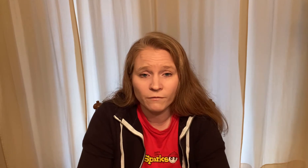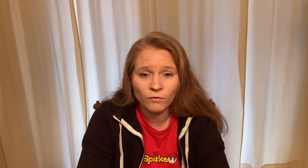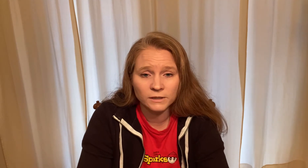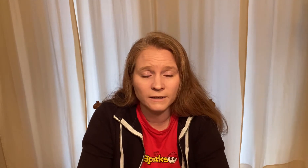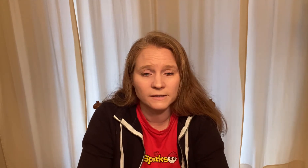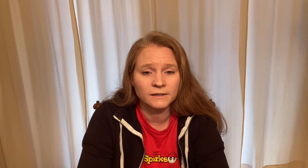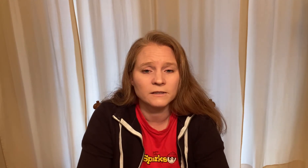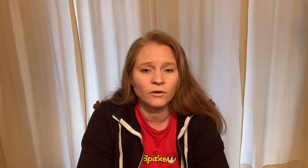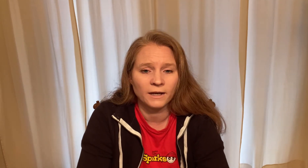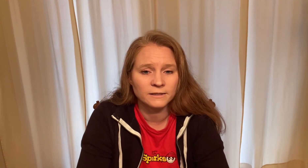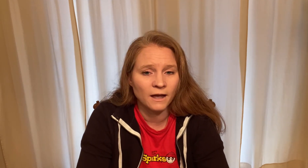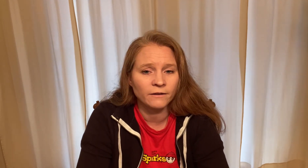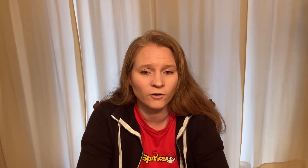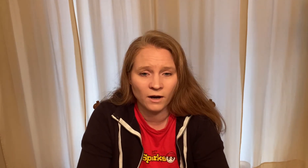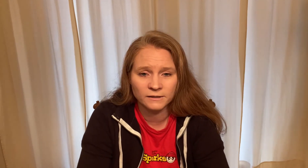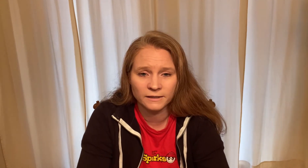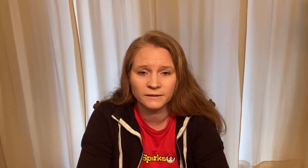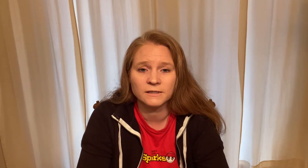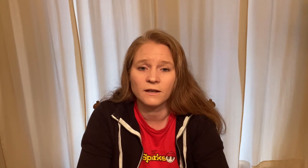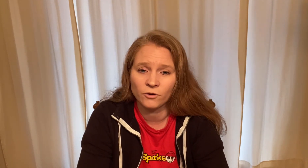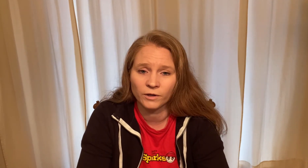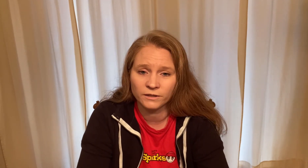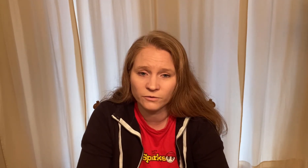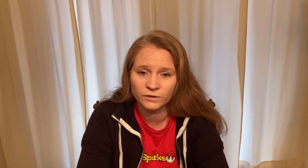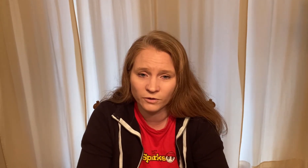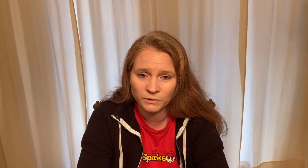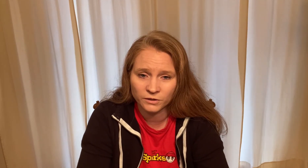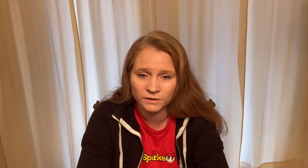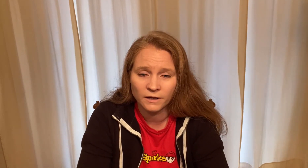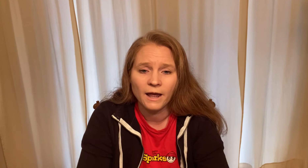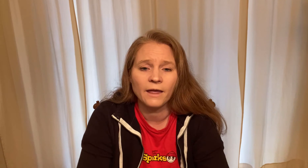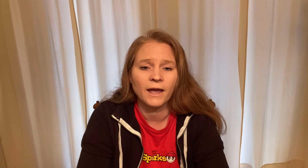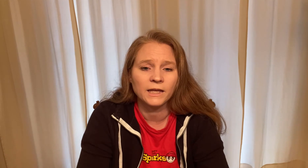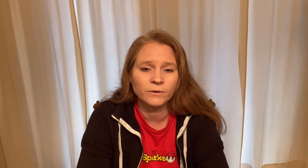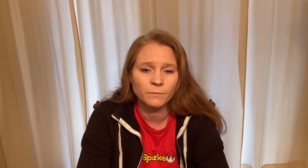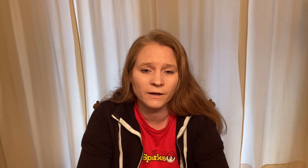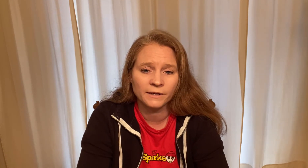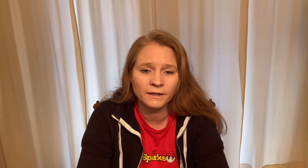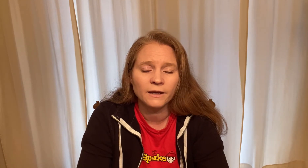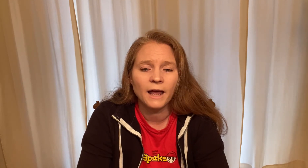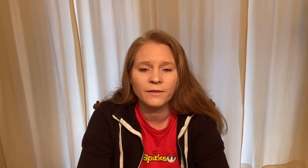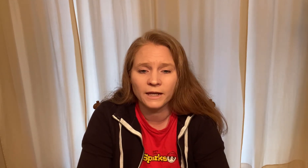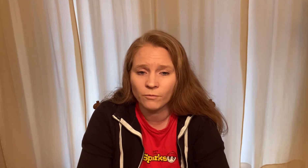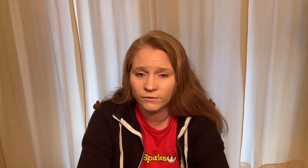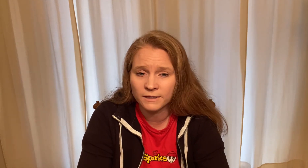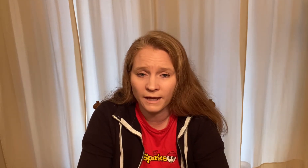1 Corinthians 15:3-4 tells us, "Christ died for our sins according to the scriptures, and that he was buried, and that he rose again the